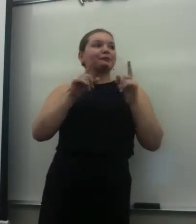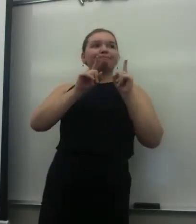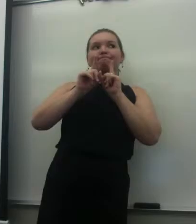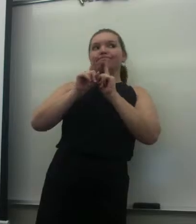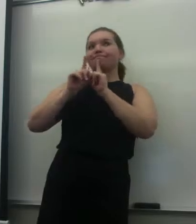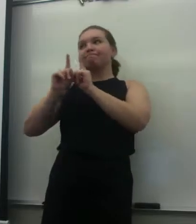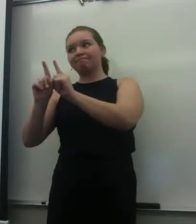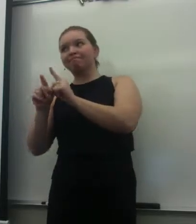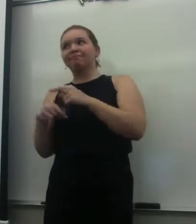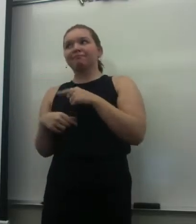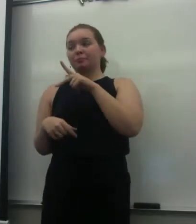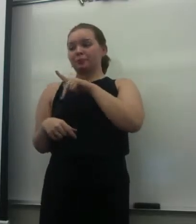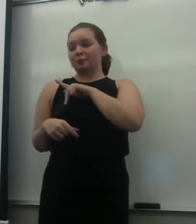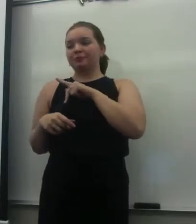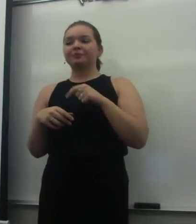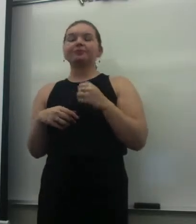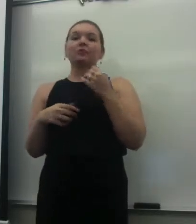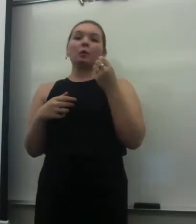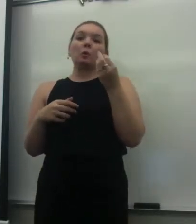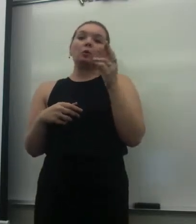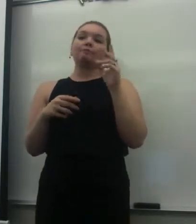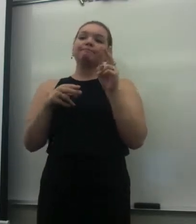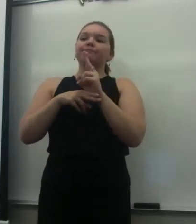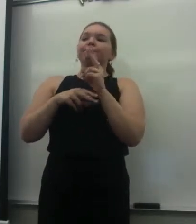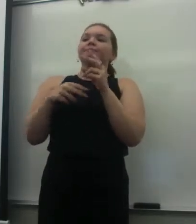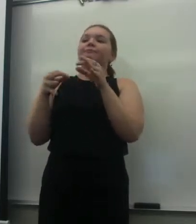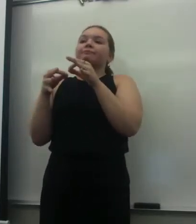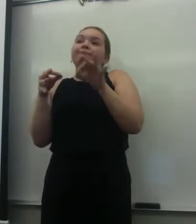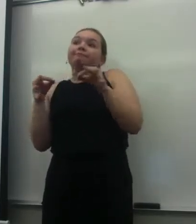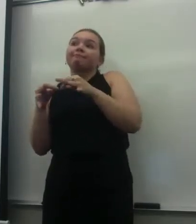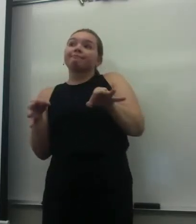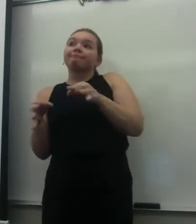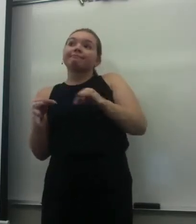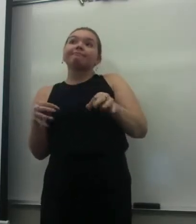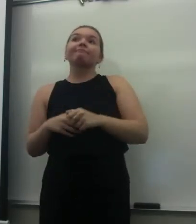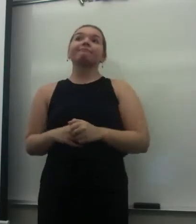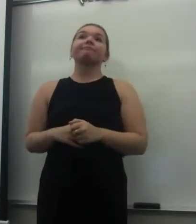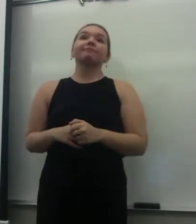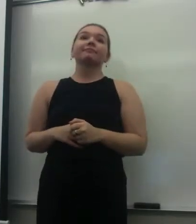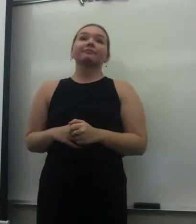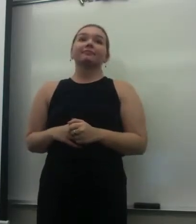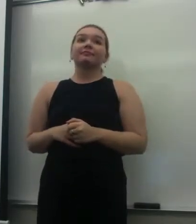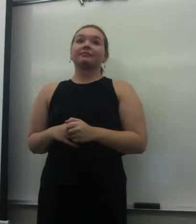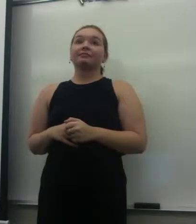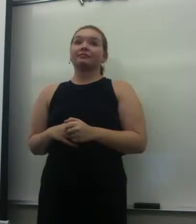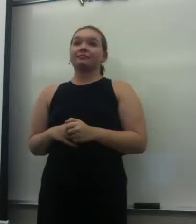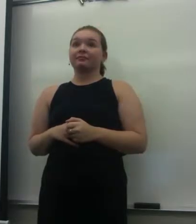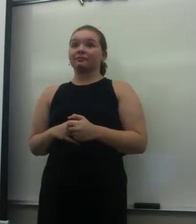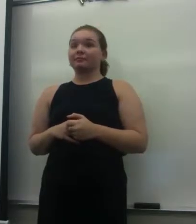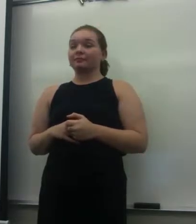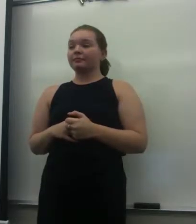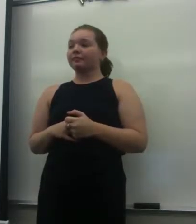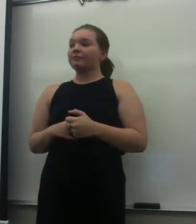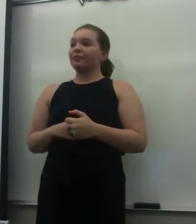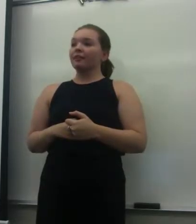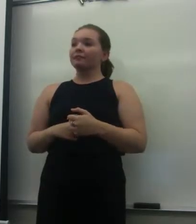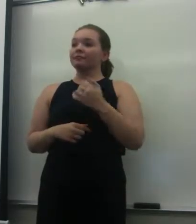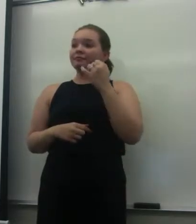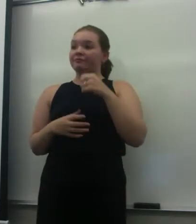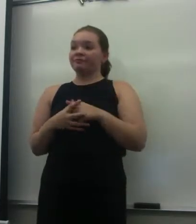captioning, and therefore it is very unlikely that you will walk in and and they will be